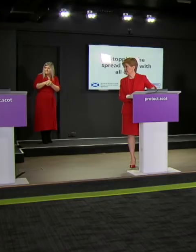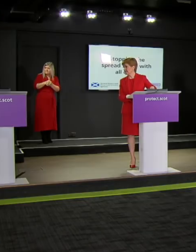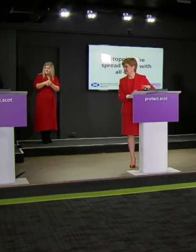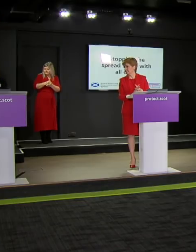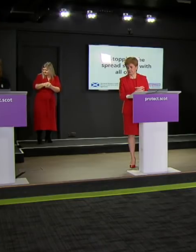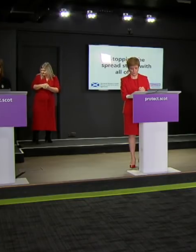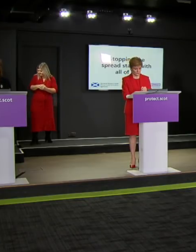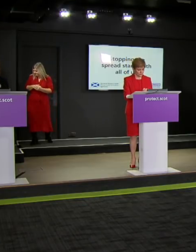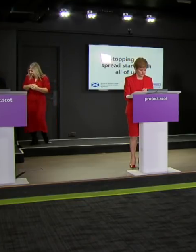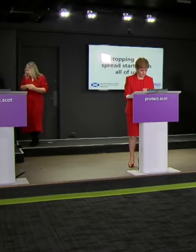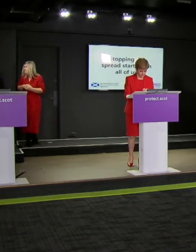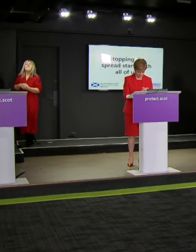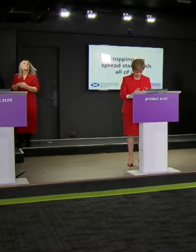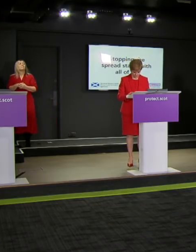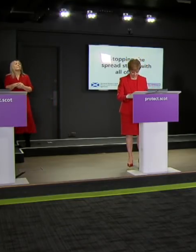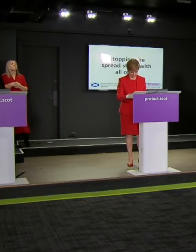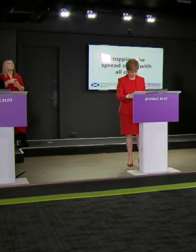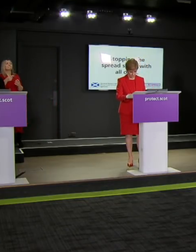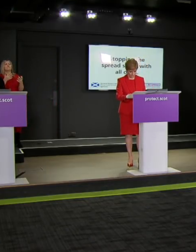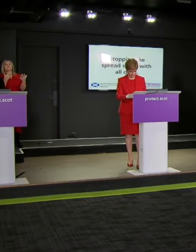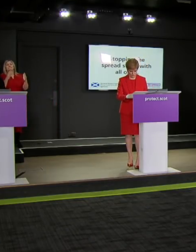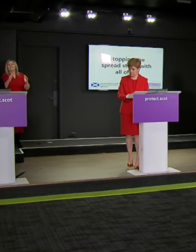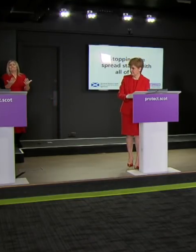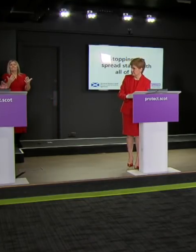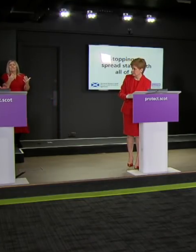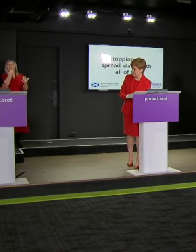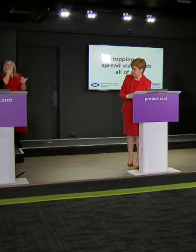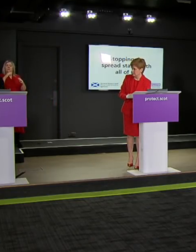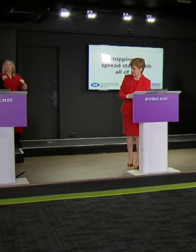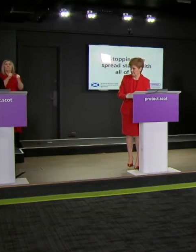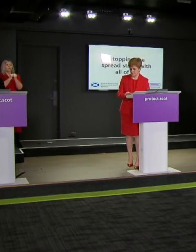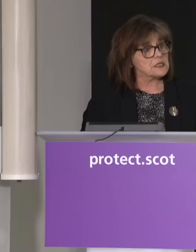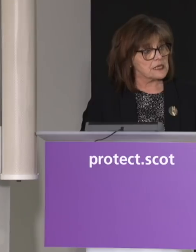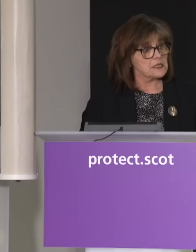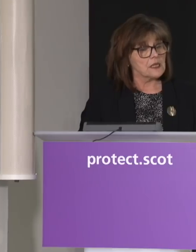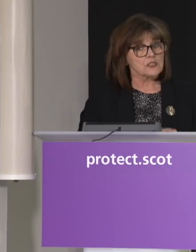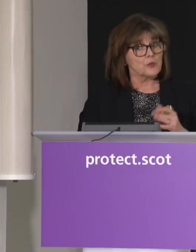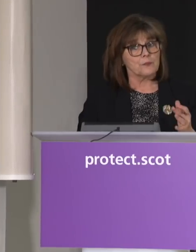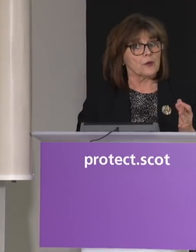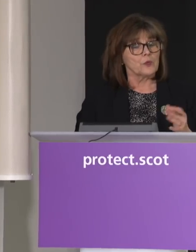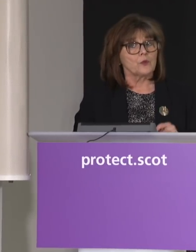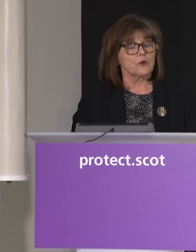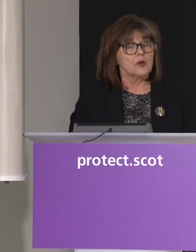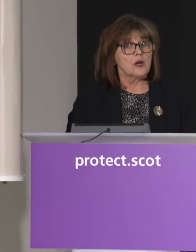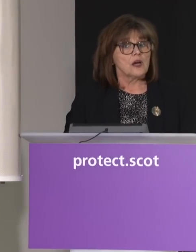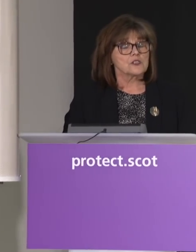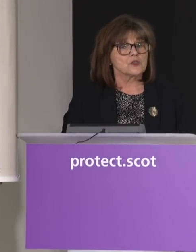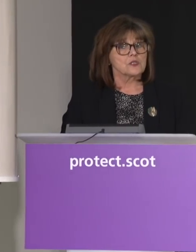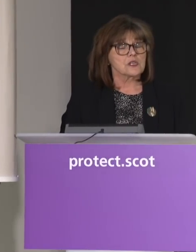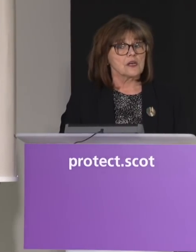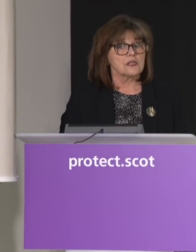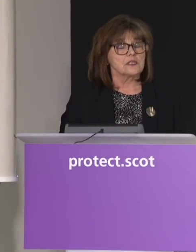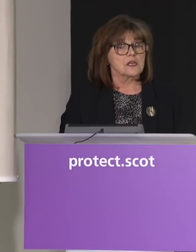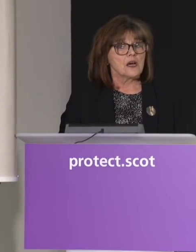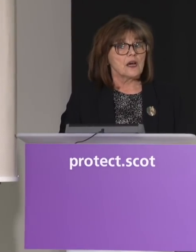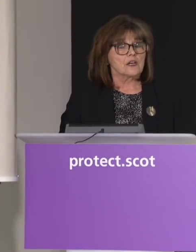on that. So I don't yet have the number of confirmed visitors tested last week, but we will, as soon as